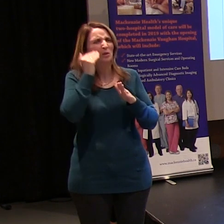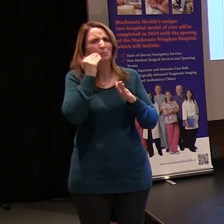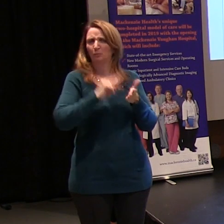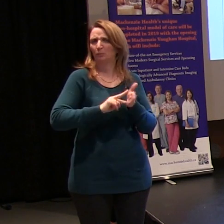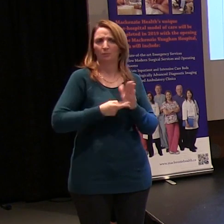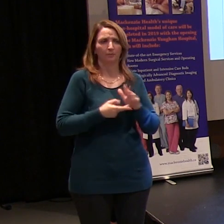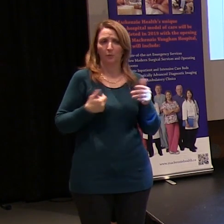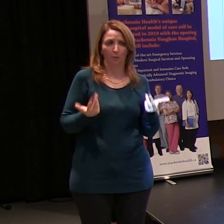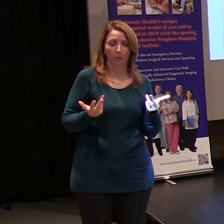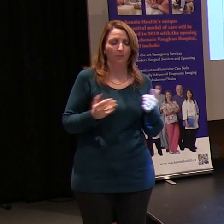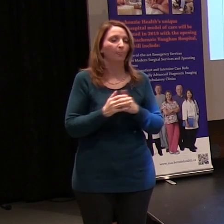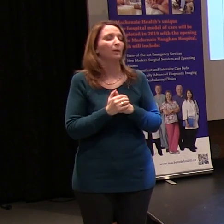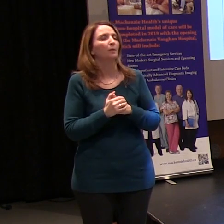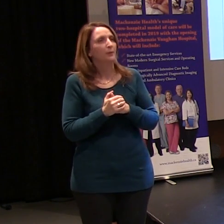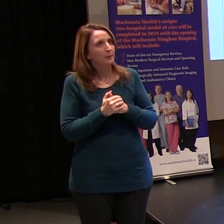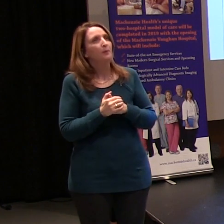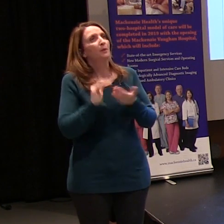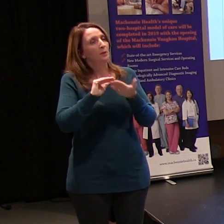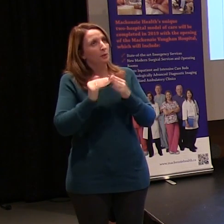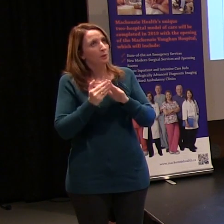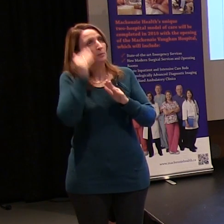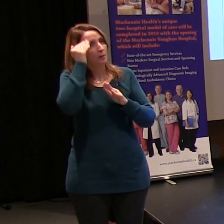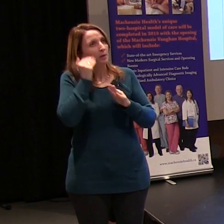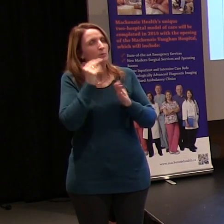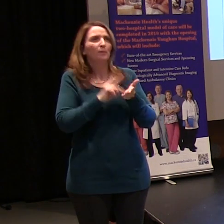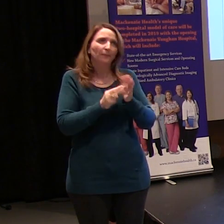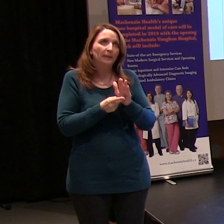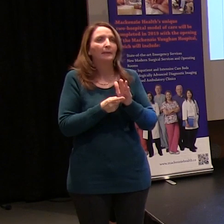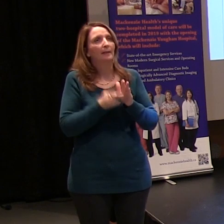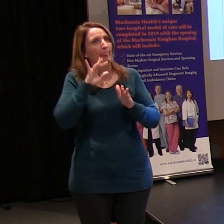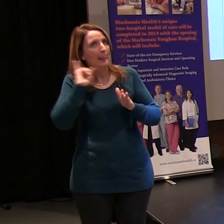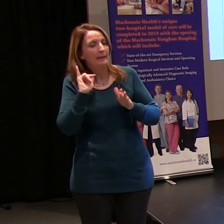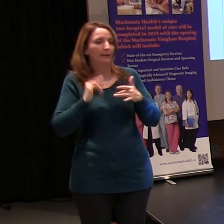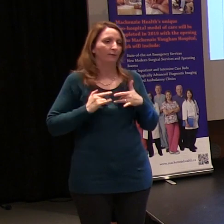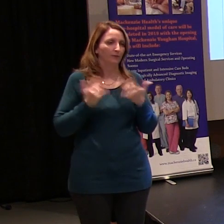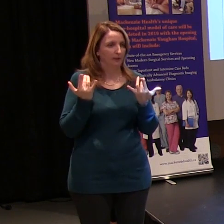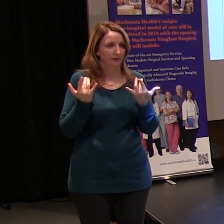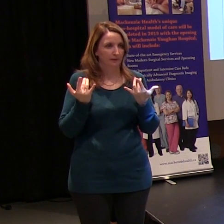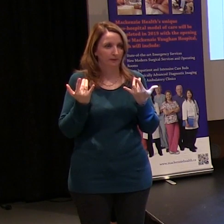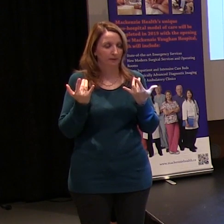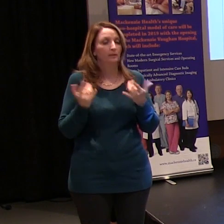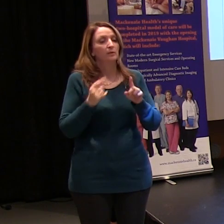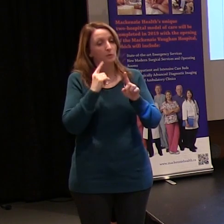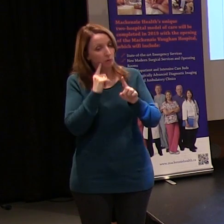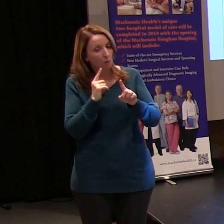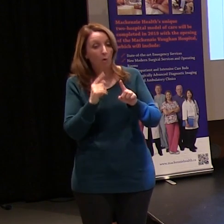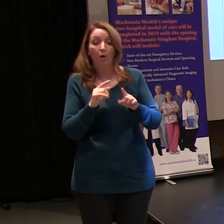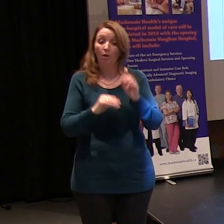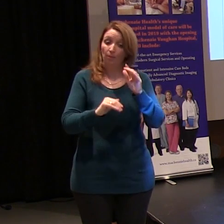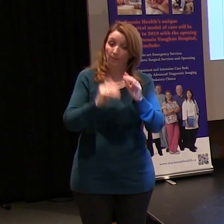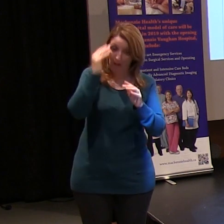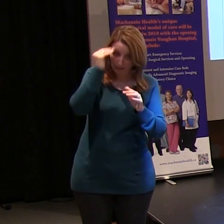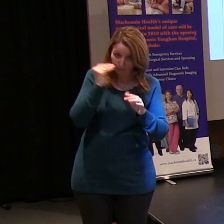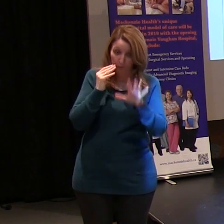now that community hospital, it's a community event. We want to take the boundaries down between the